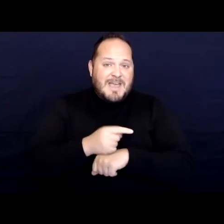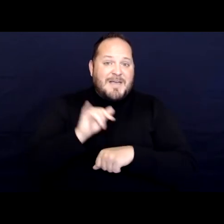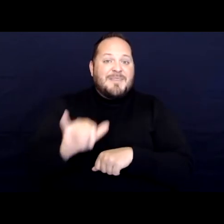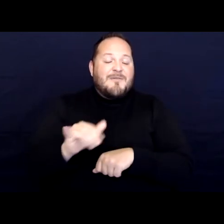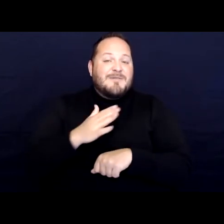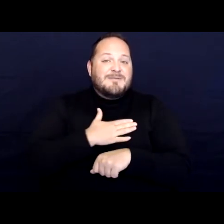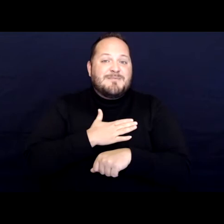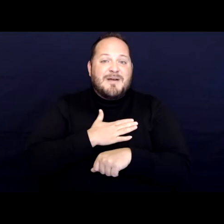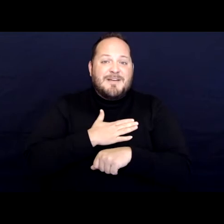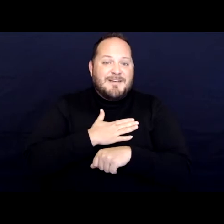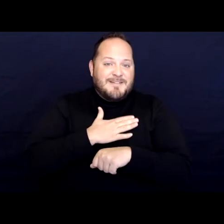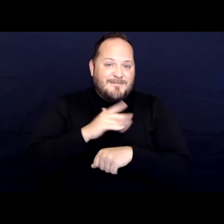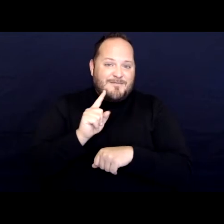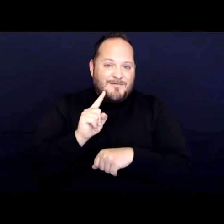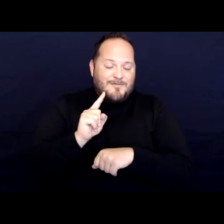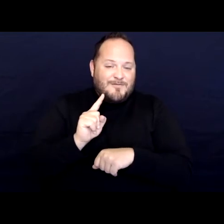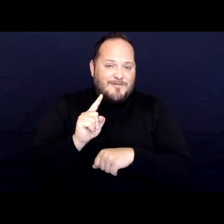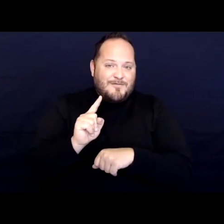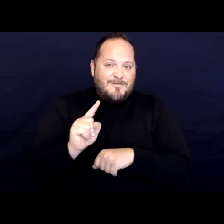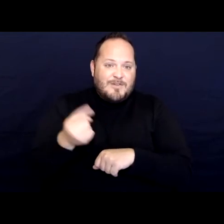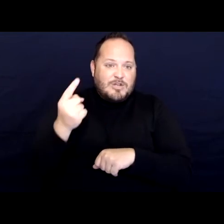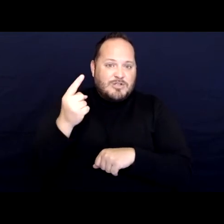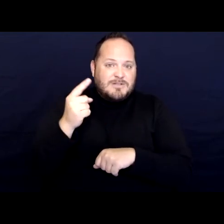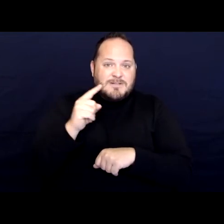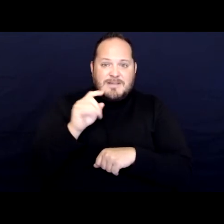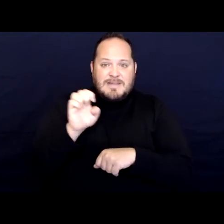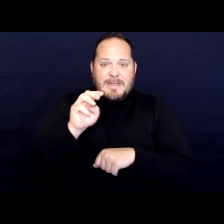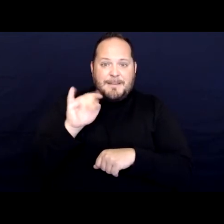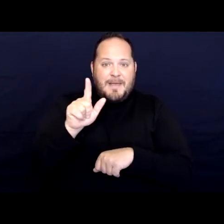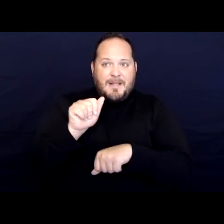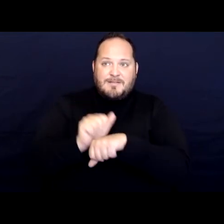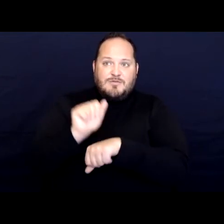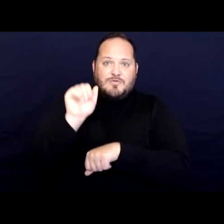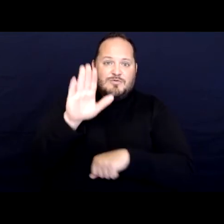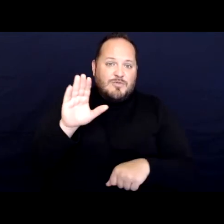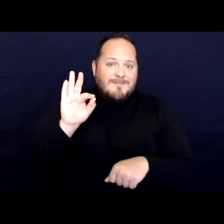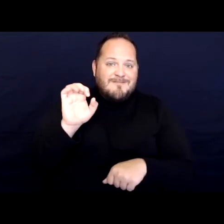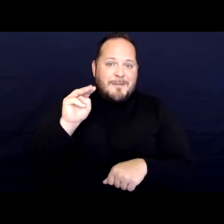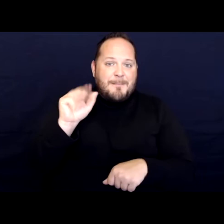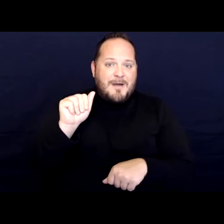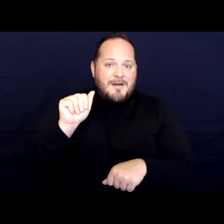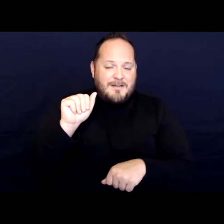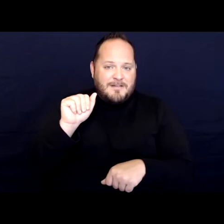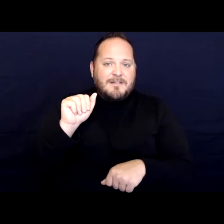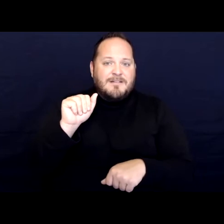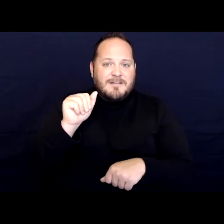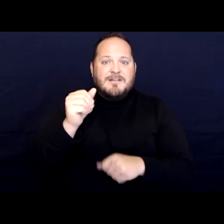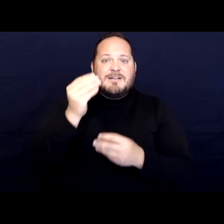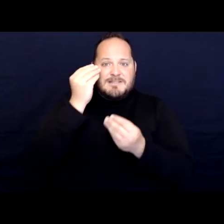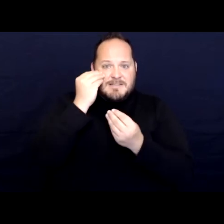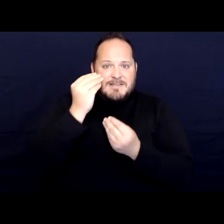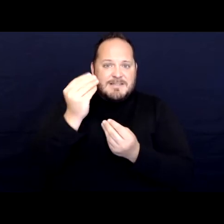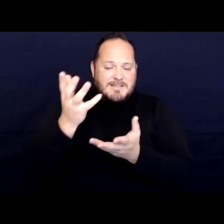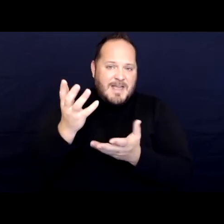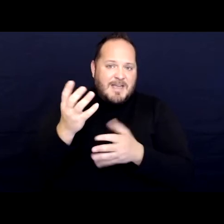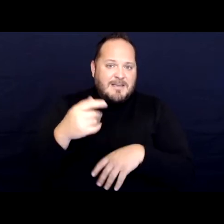um, uh, uh, email to FEMA to say that